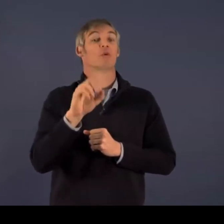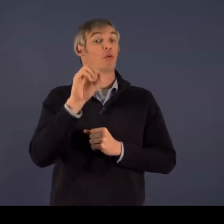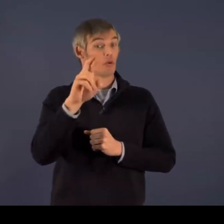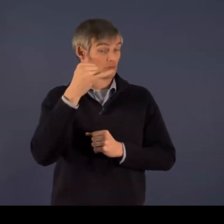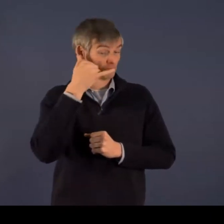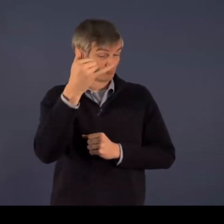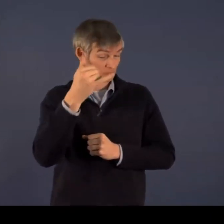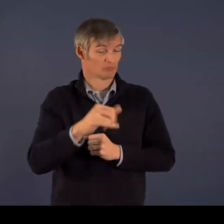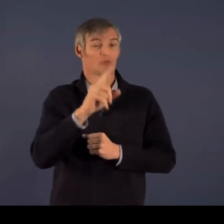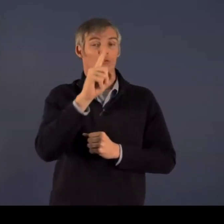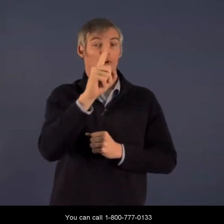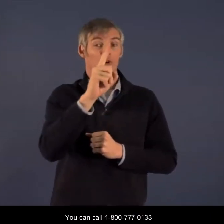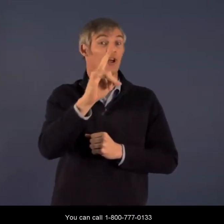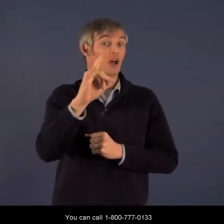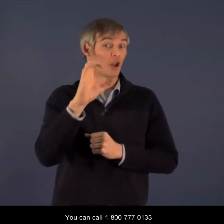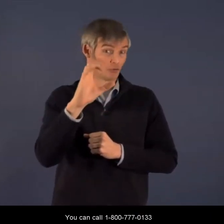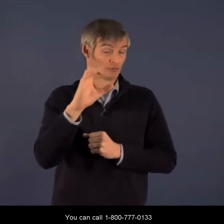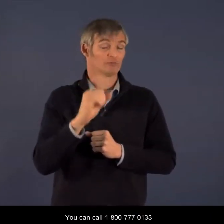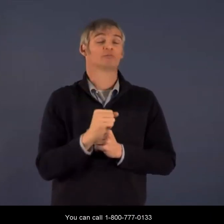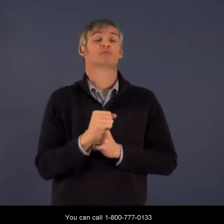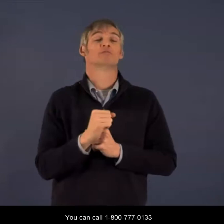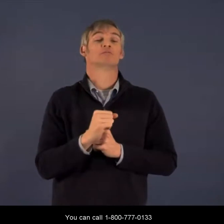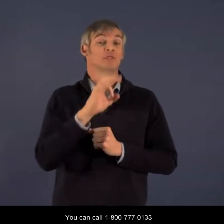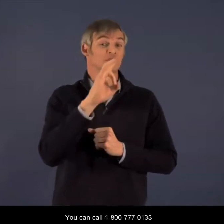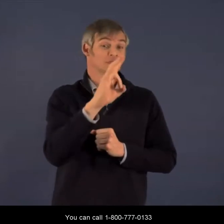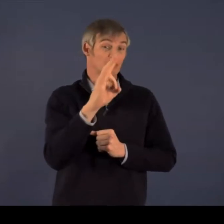www.dmv.ca.gov, or you can call